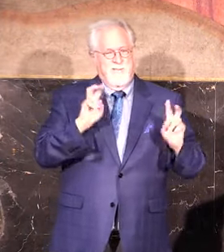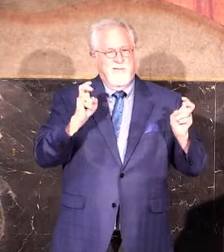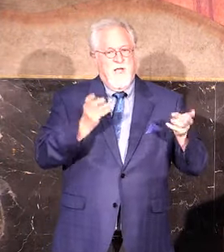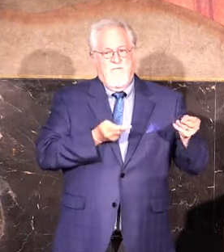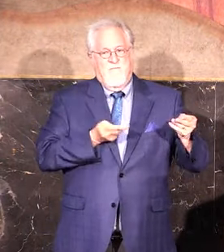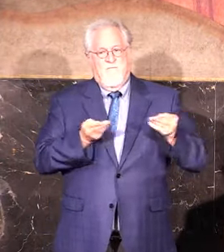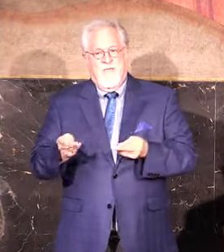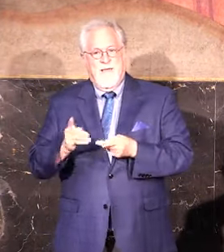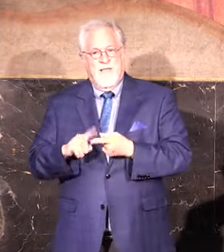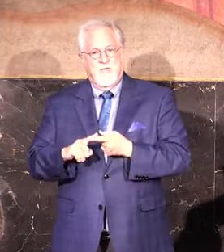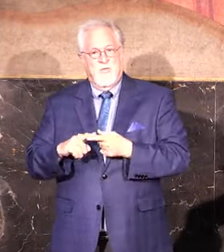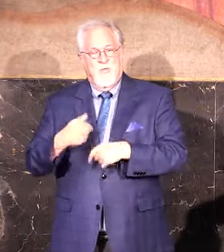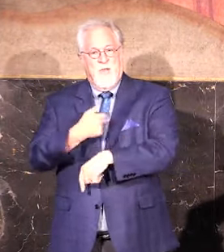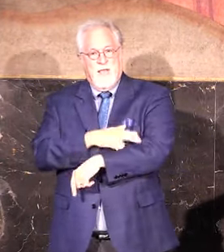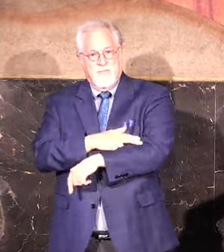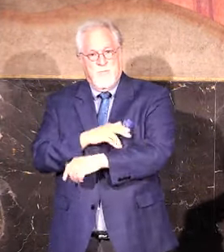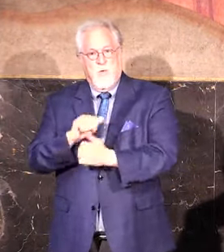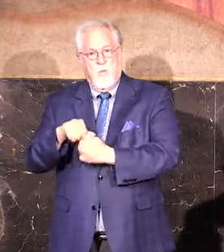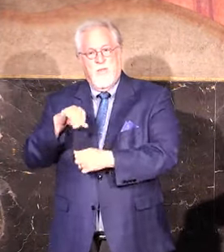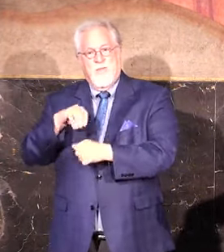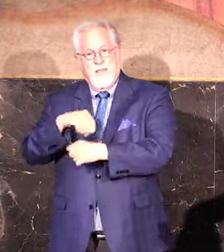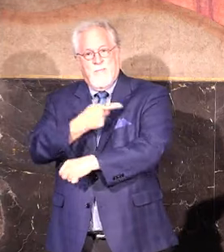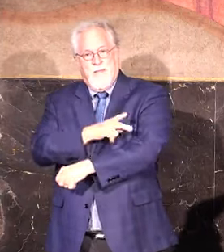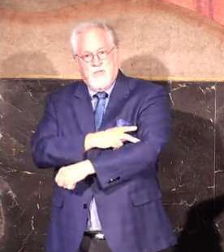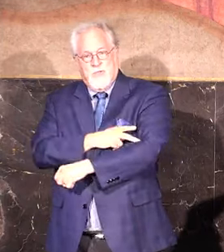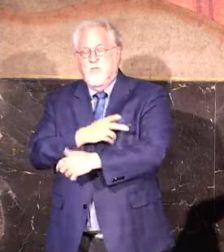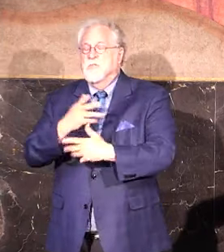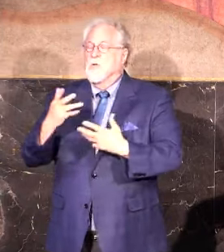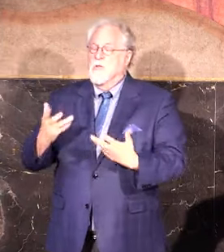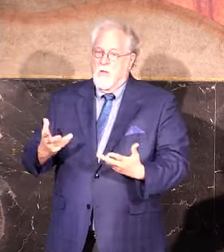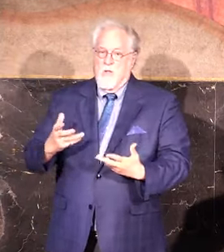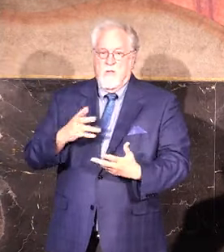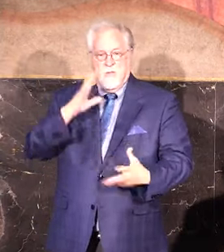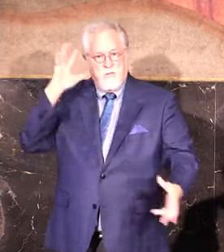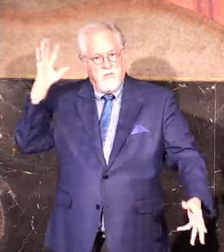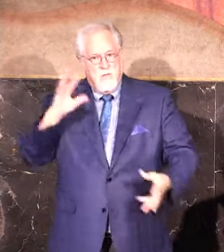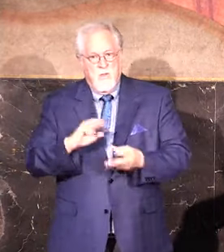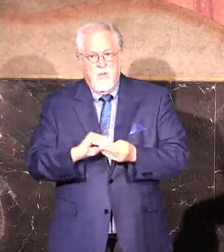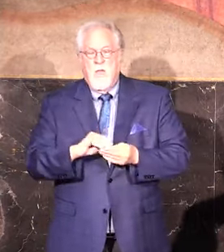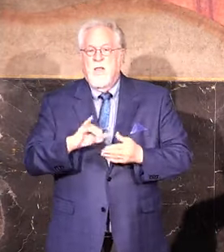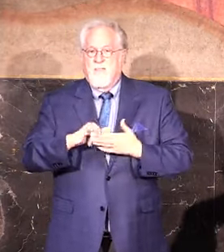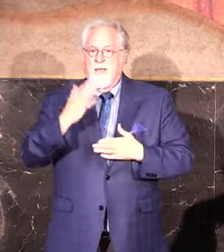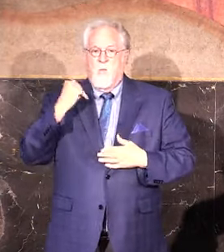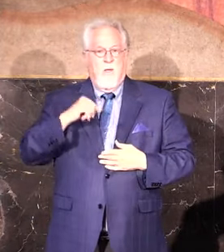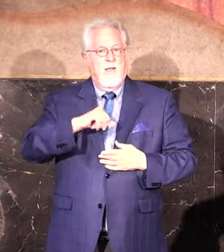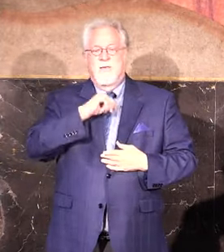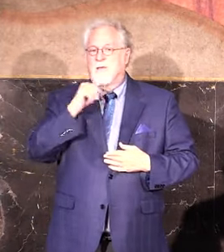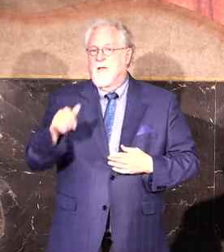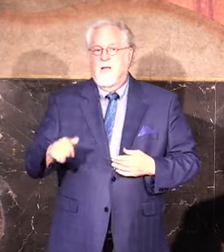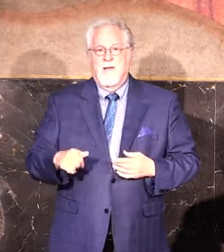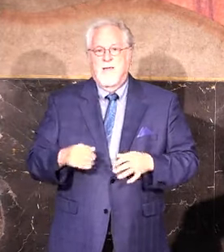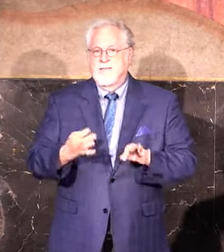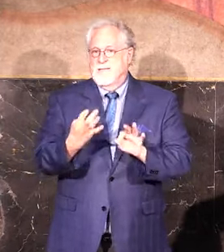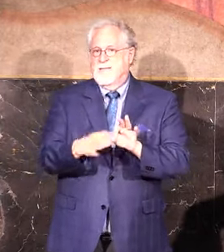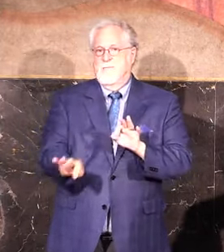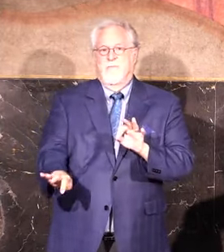the hospital with inpatients? And so all of that comes into play, and that's why this is not a